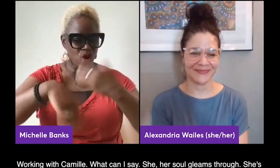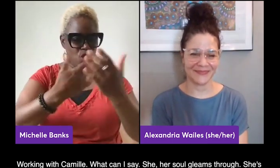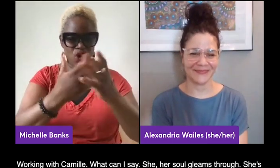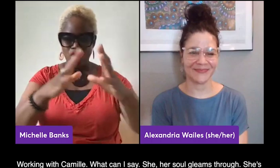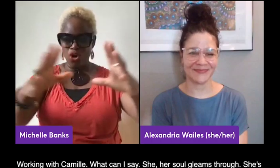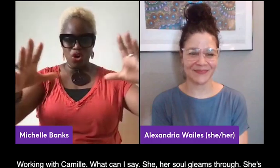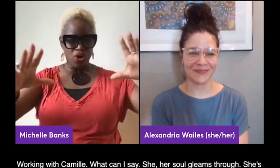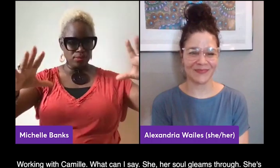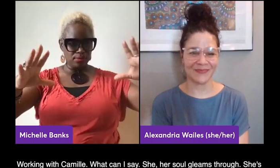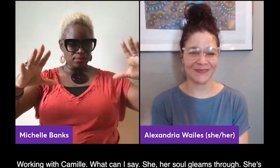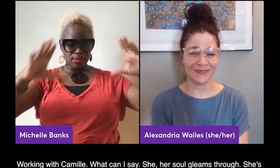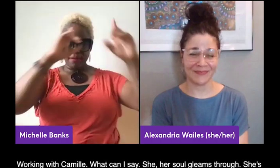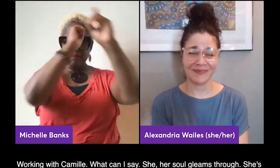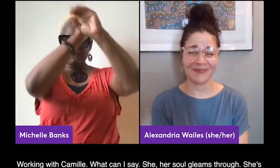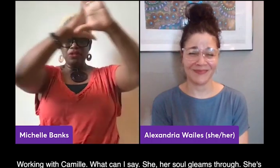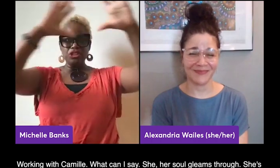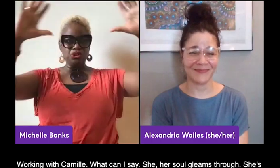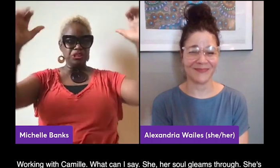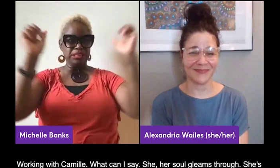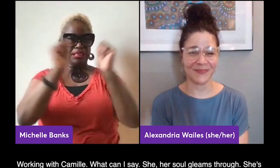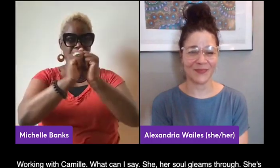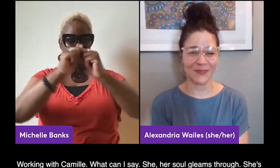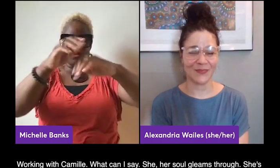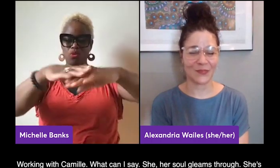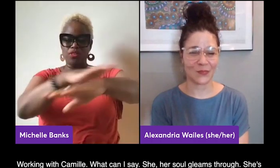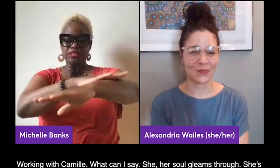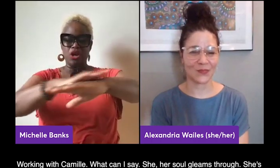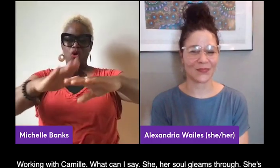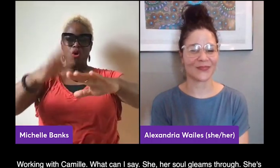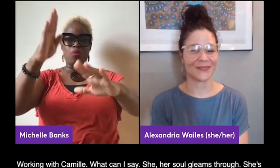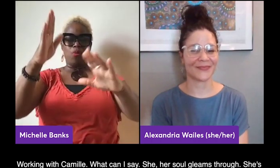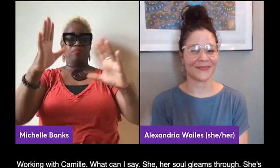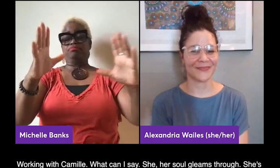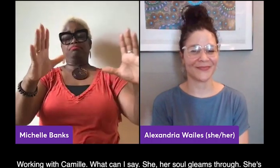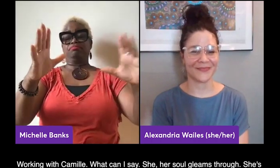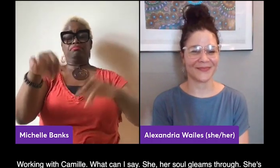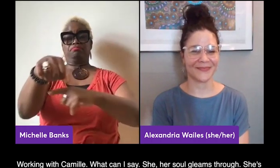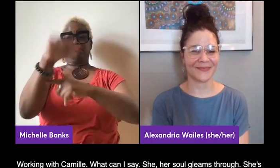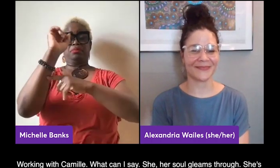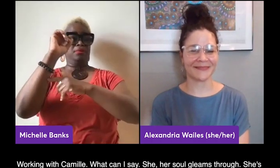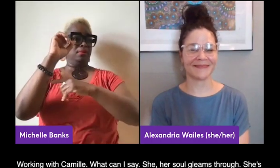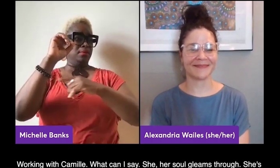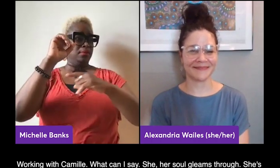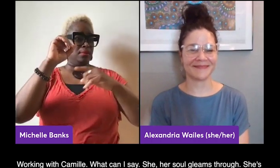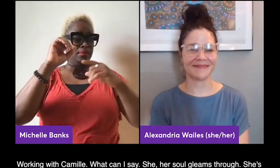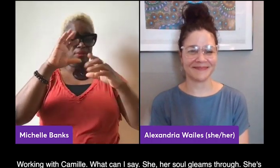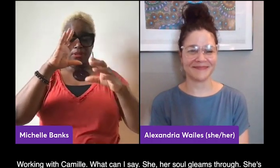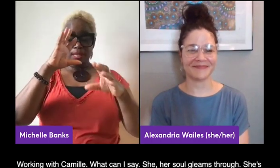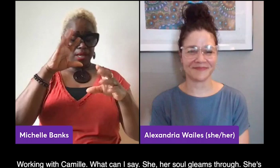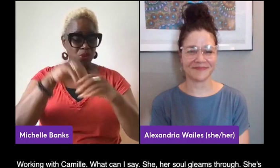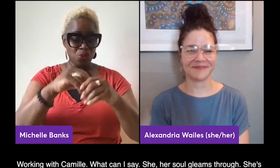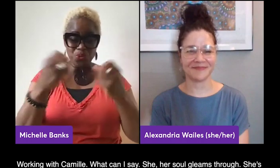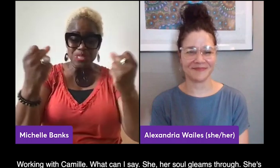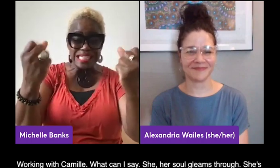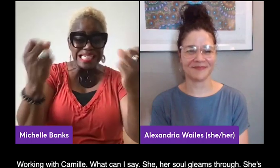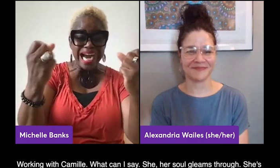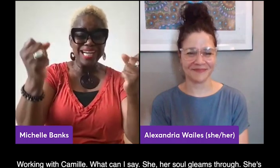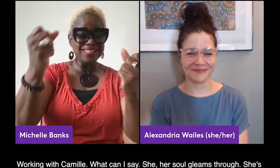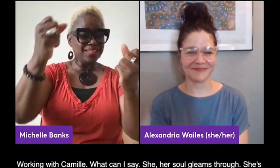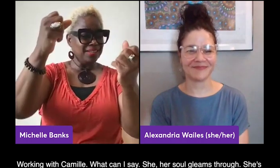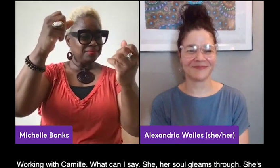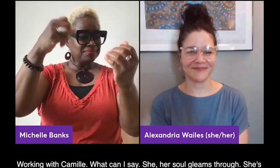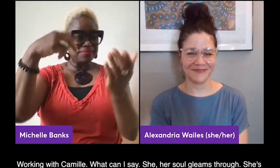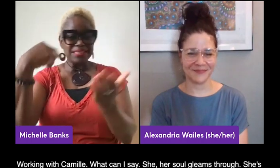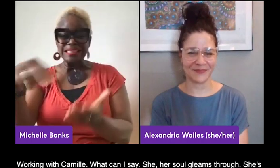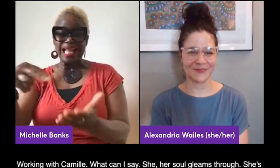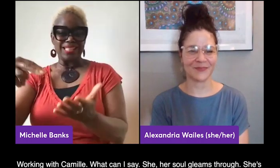a genius, and she has a vision that she holds for the stage which is mind-boggling. And she was incorporating